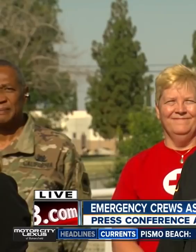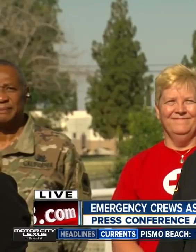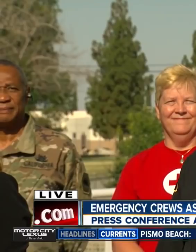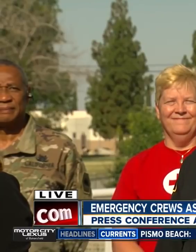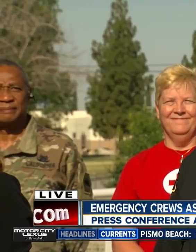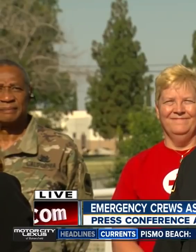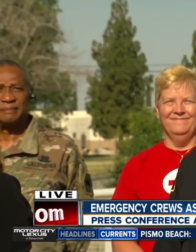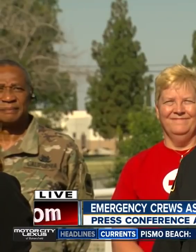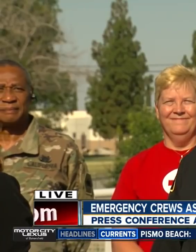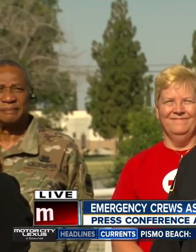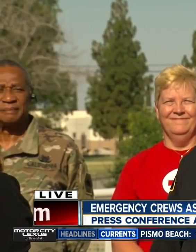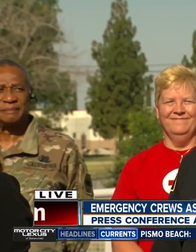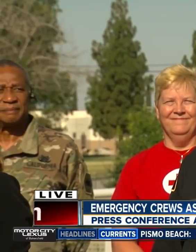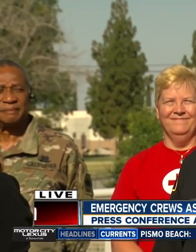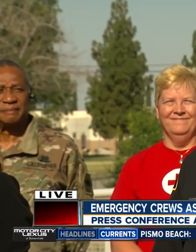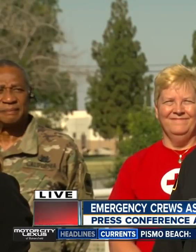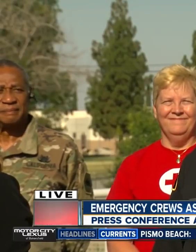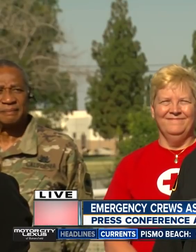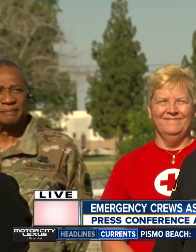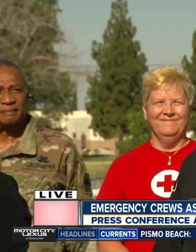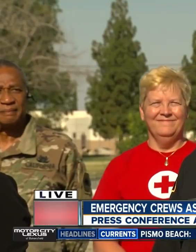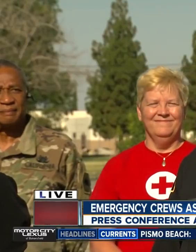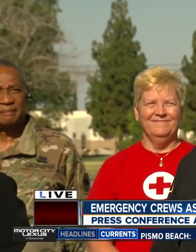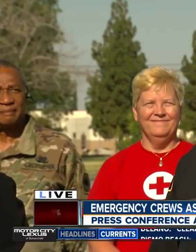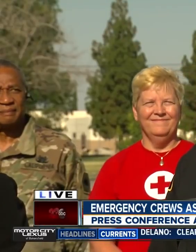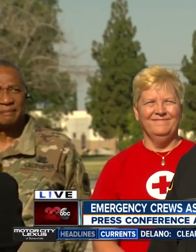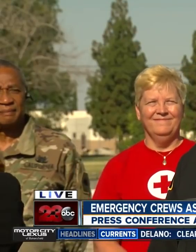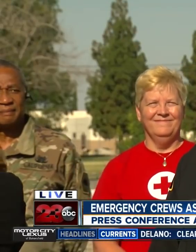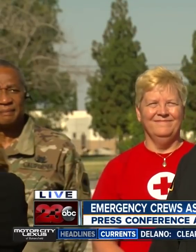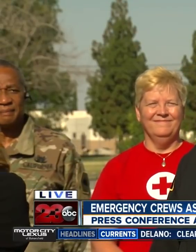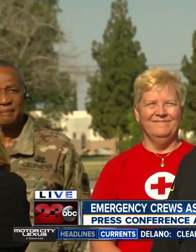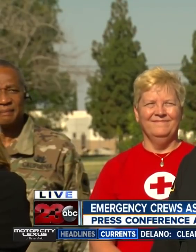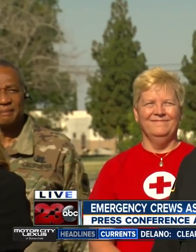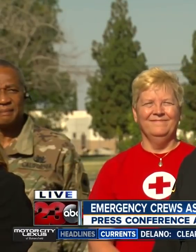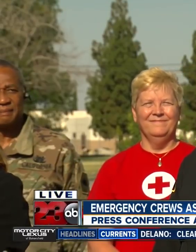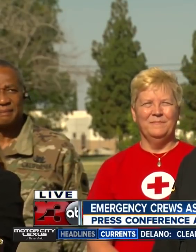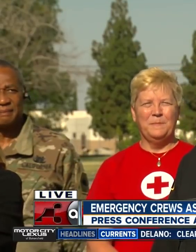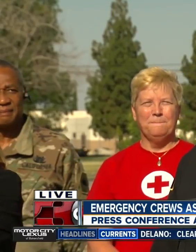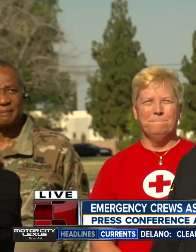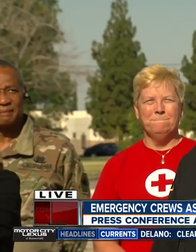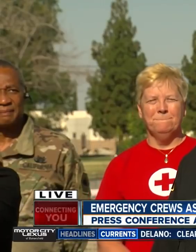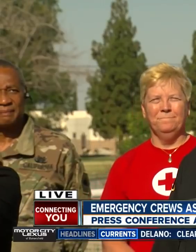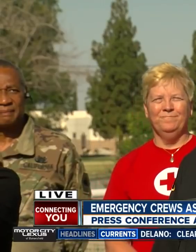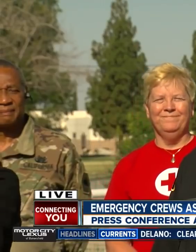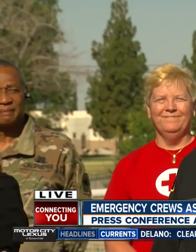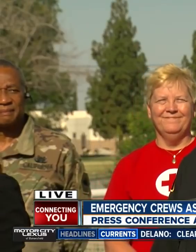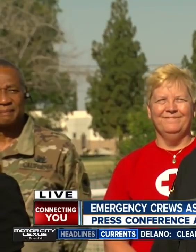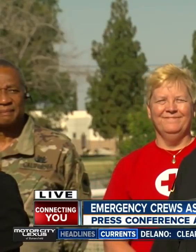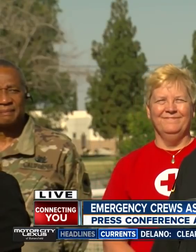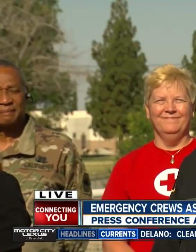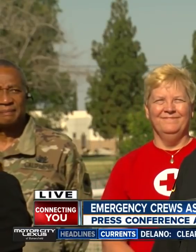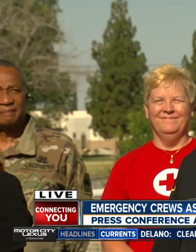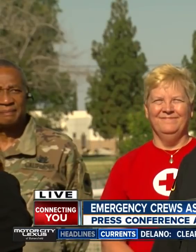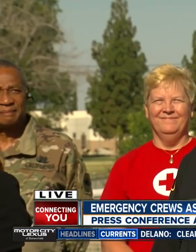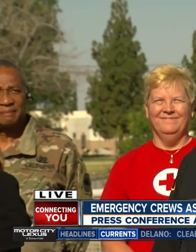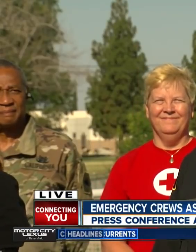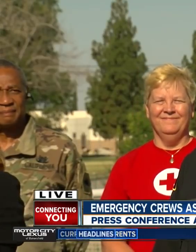in supporting Ridgecrest as well as supporting all of Kern County. Obviously, 34 hours in